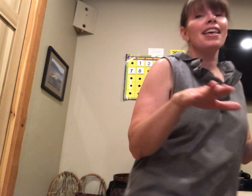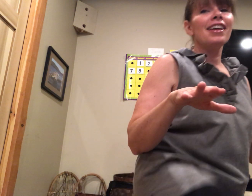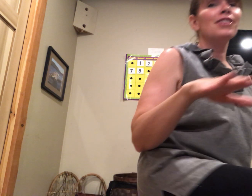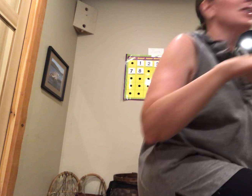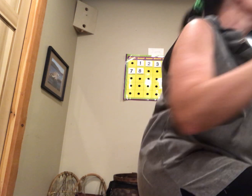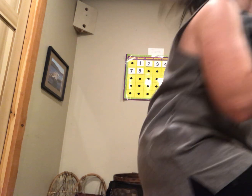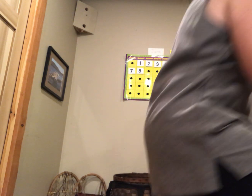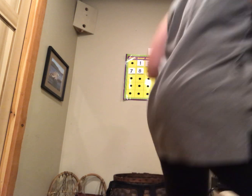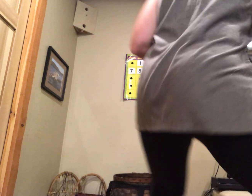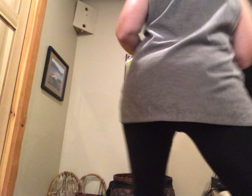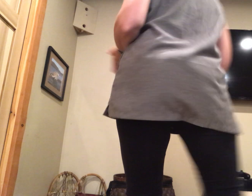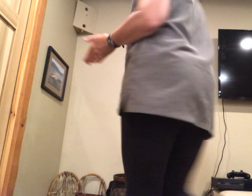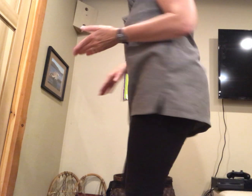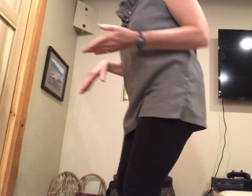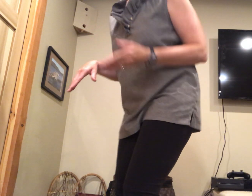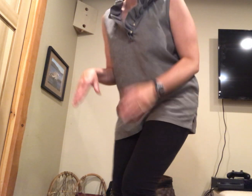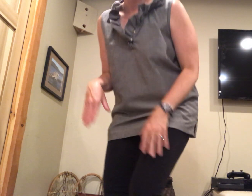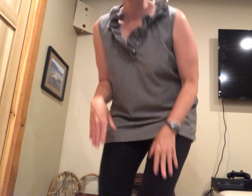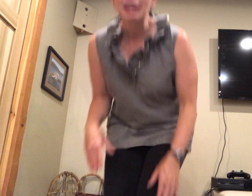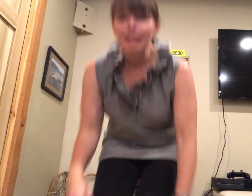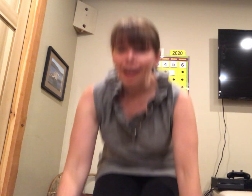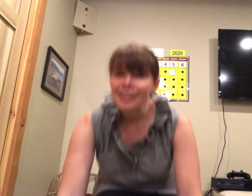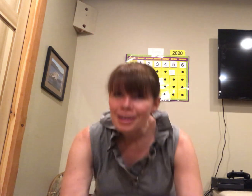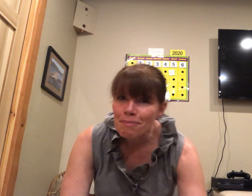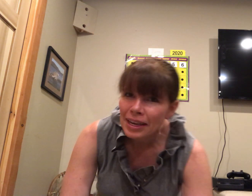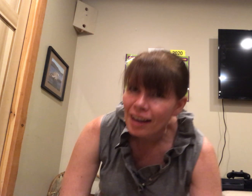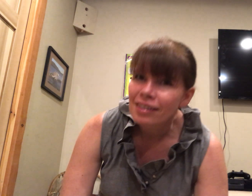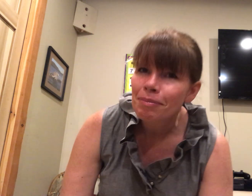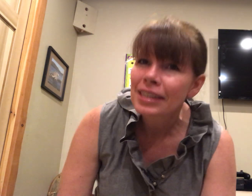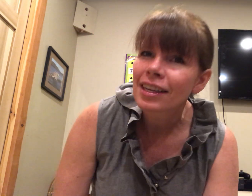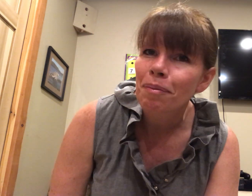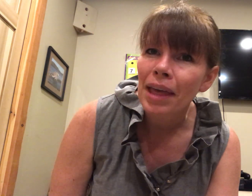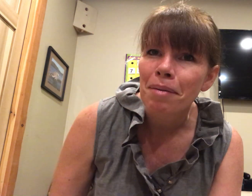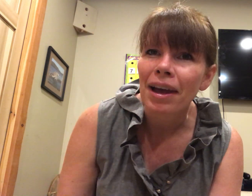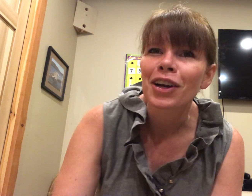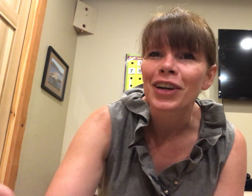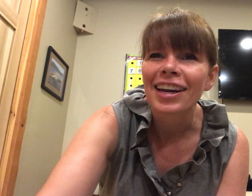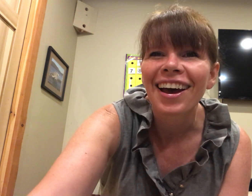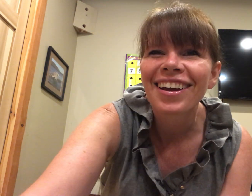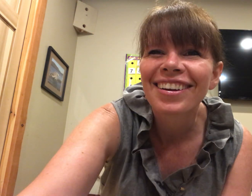Then we turn around. I keep mixing up that Macarena.